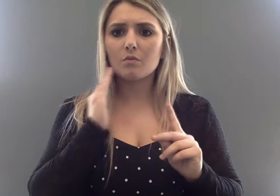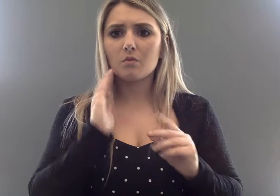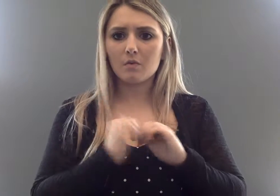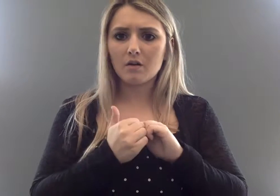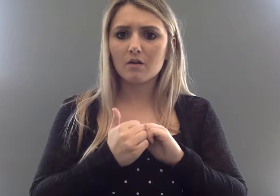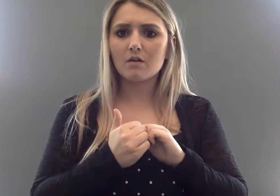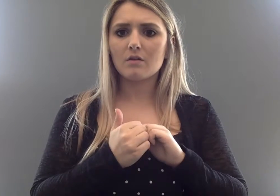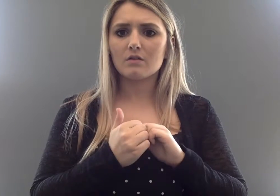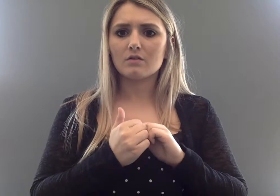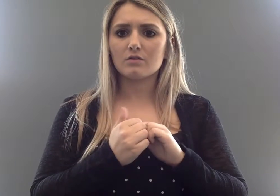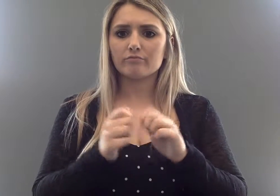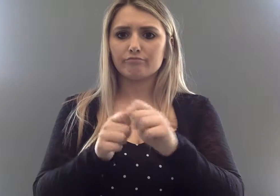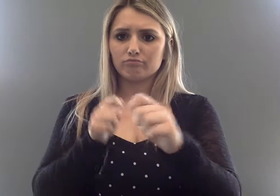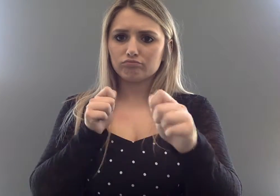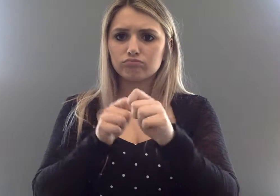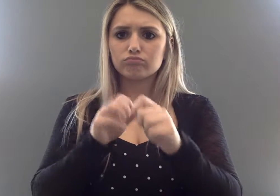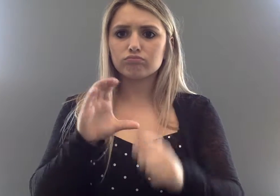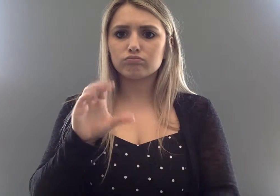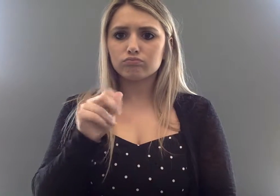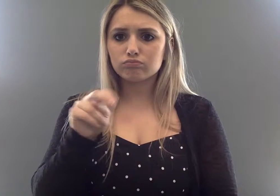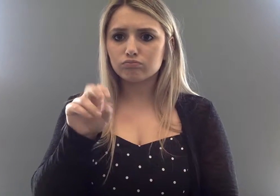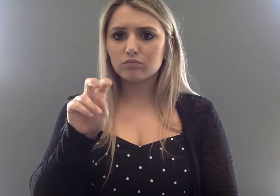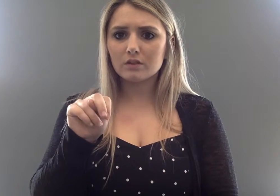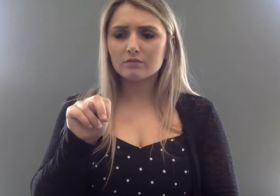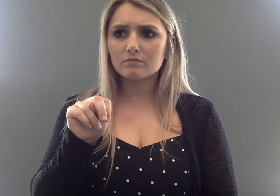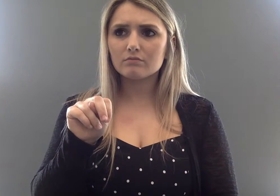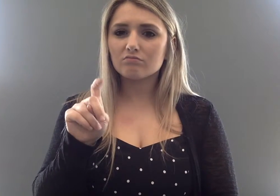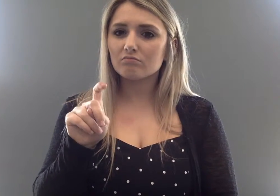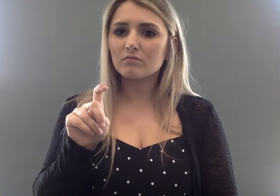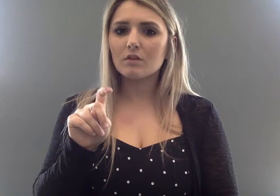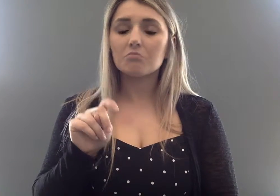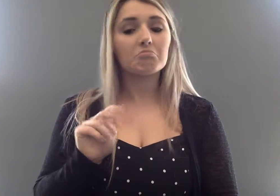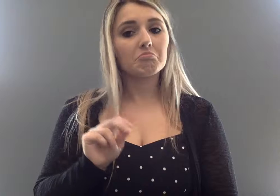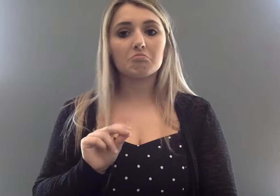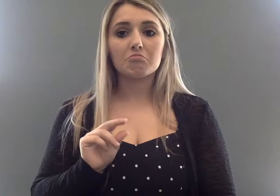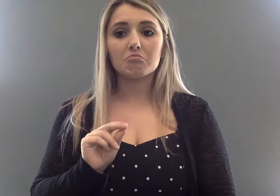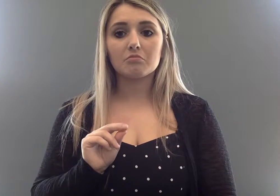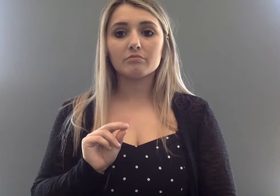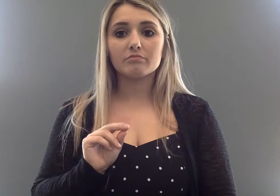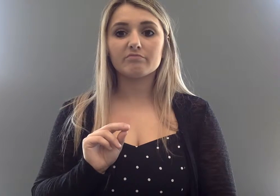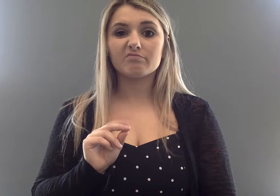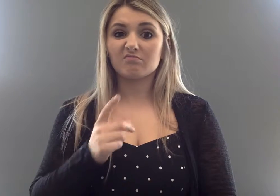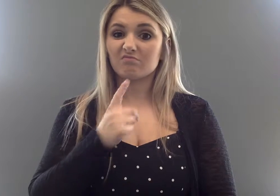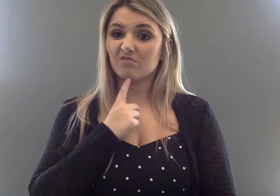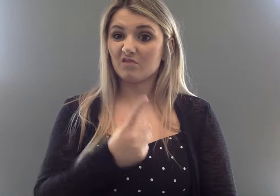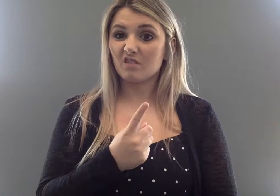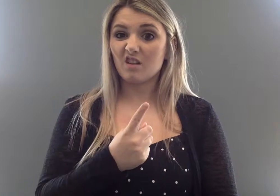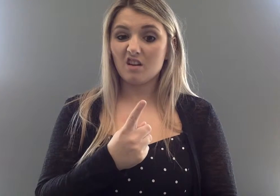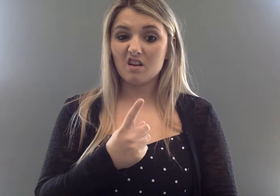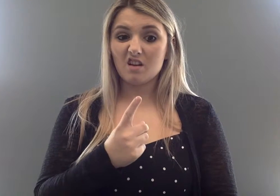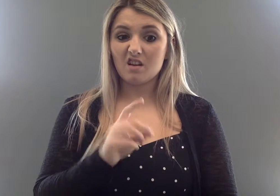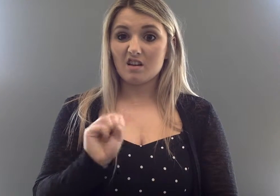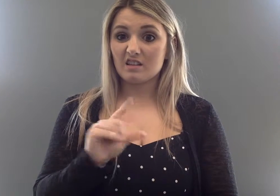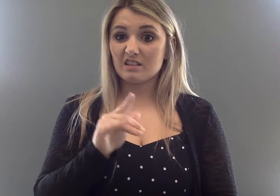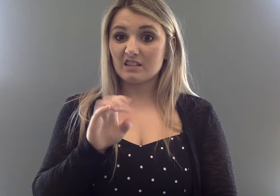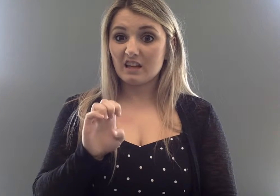fire the cannons? No. Tell you what, it was the size of the colonies. They had so much area to try